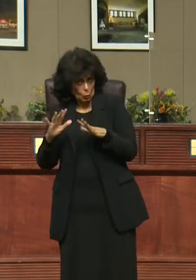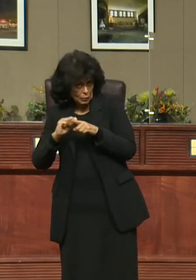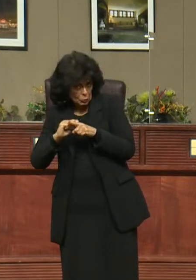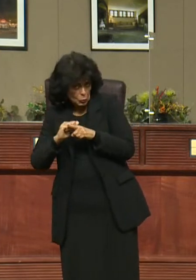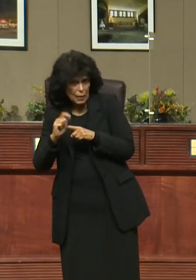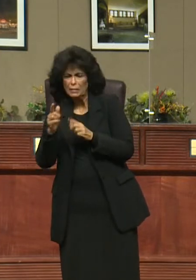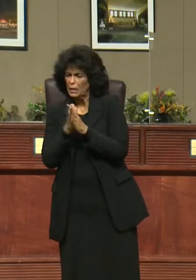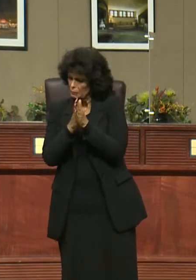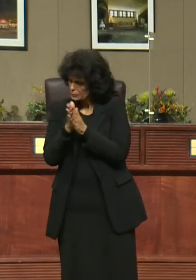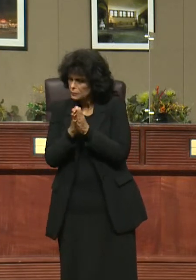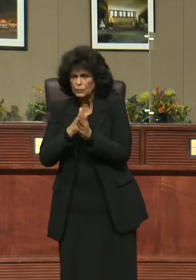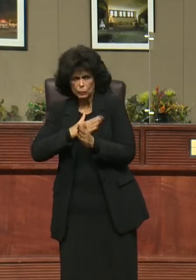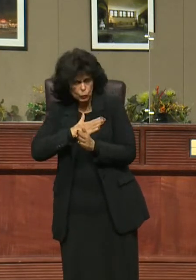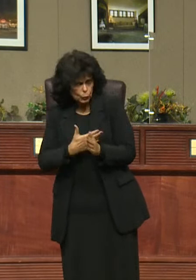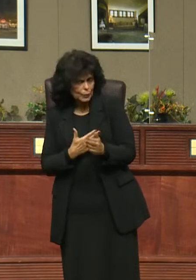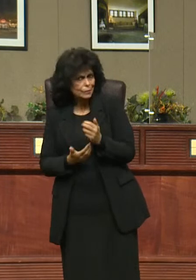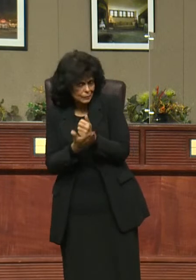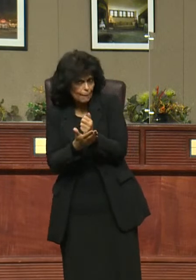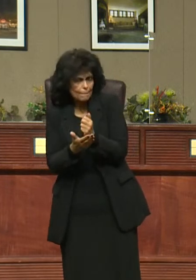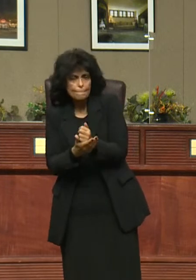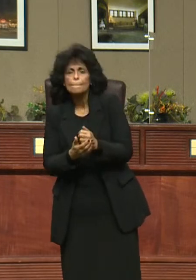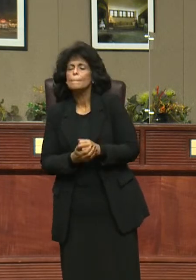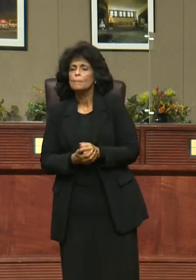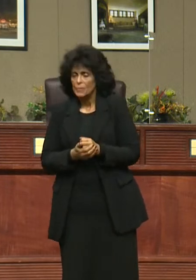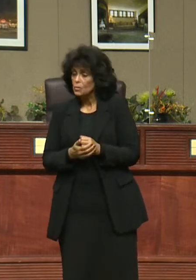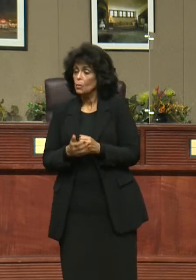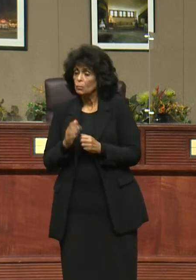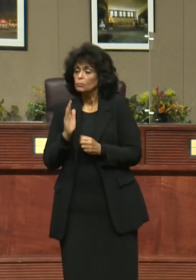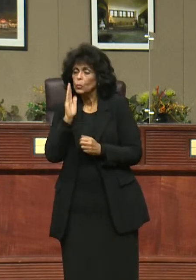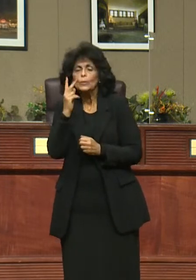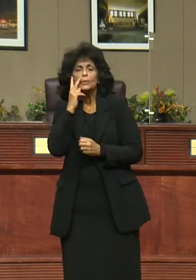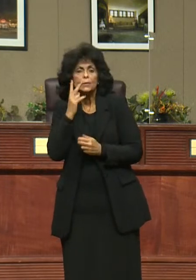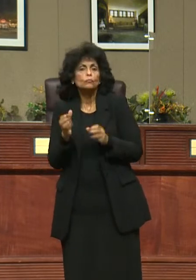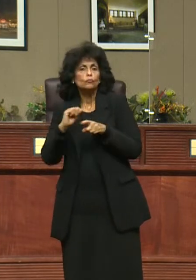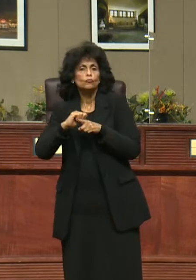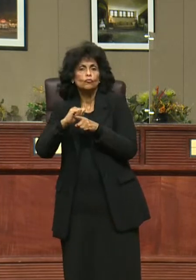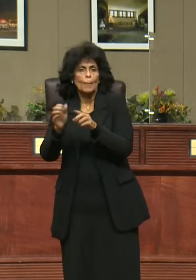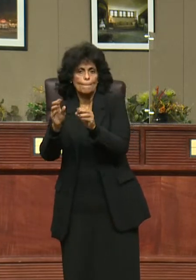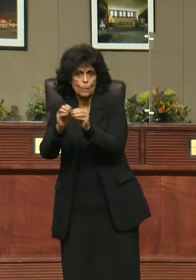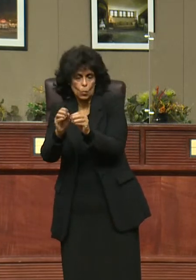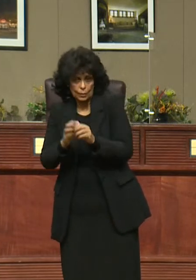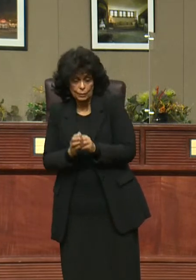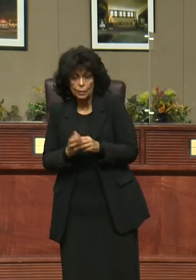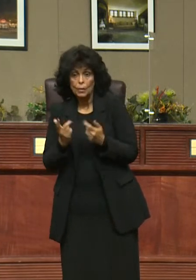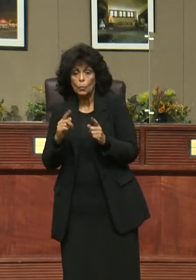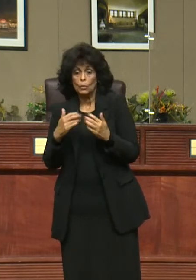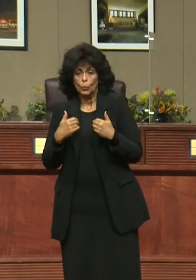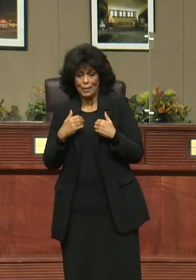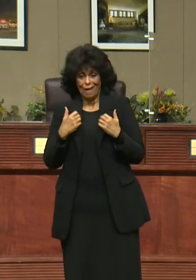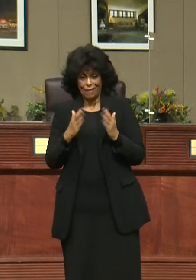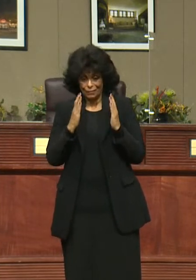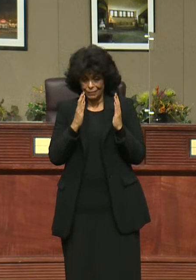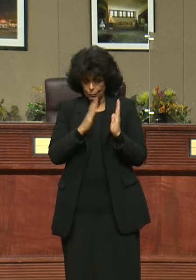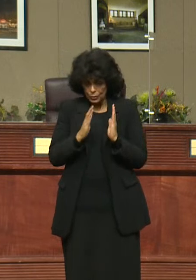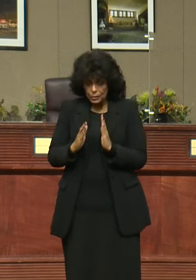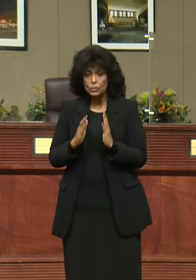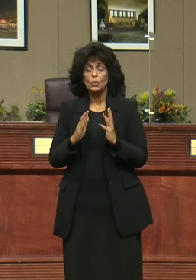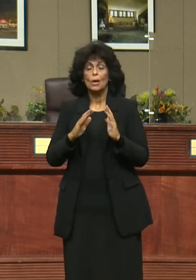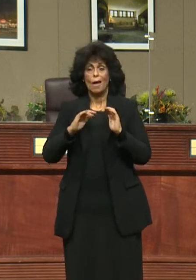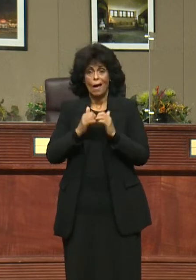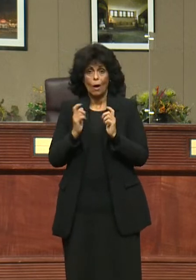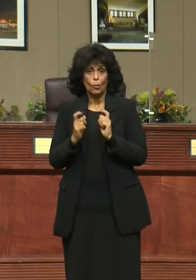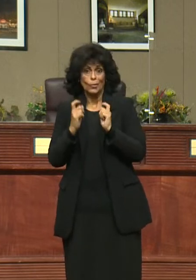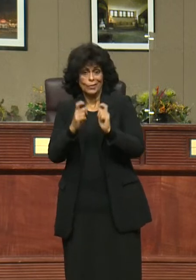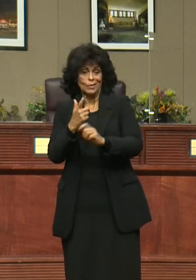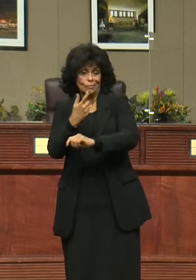as soon as we feel that they have adapted our protocols and procedures to give the vaccines, we